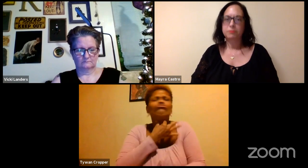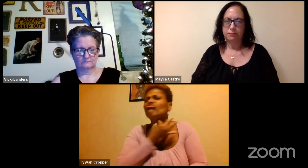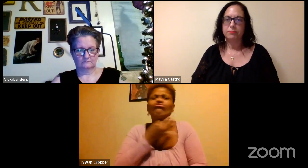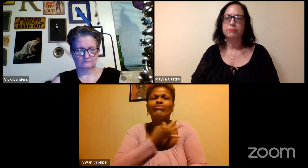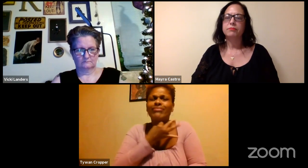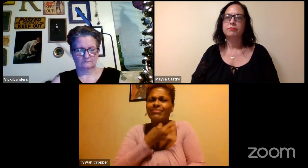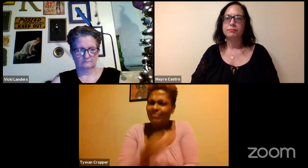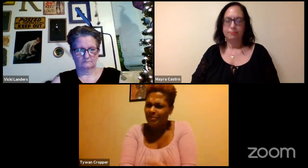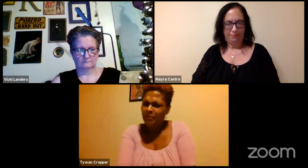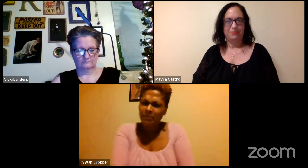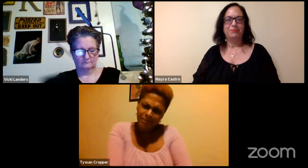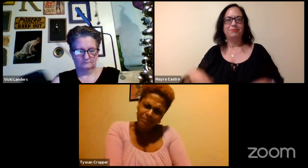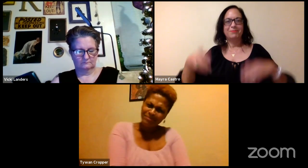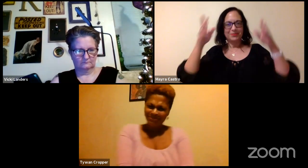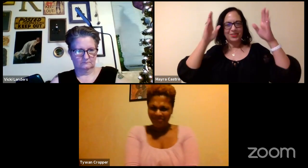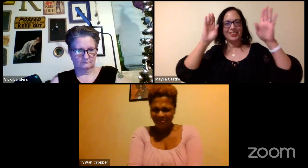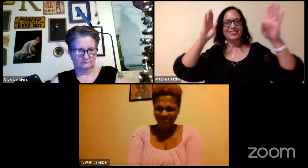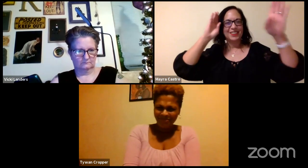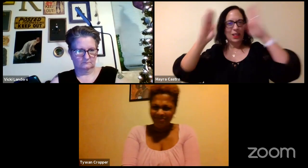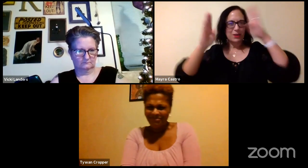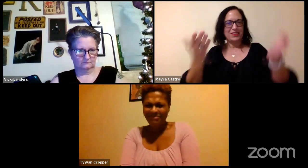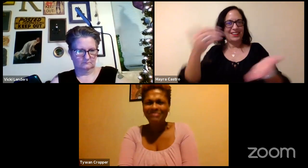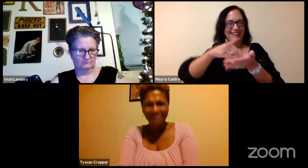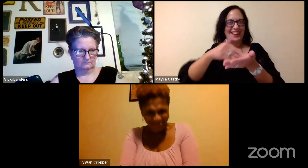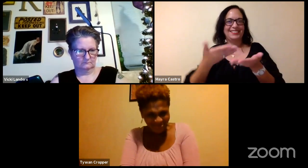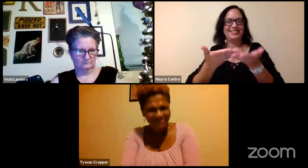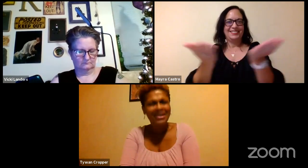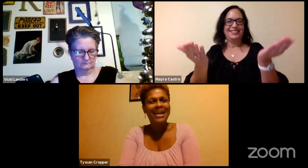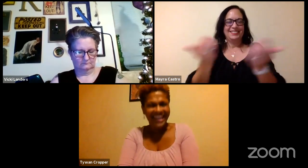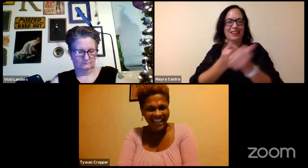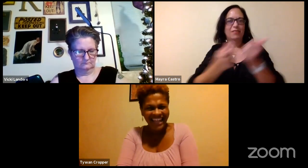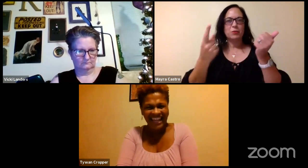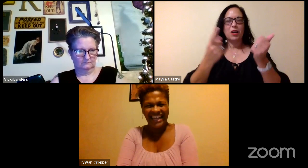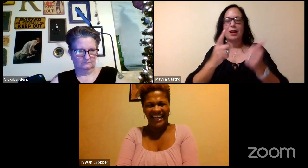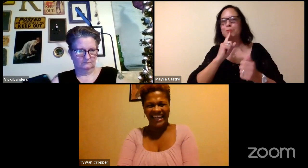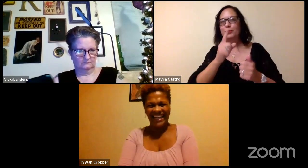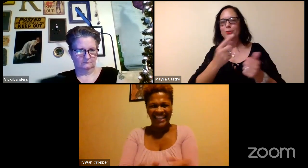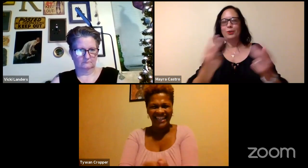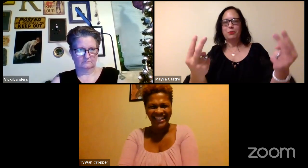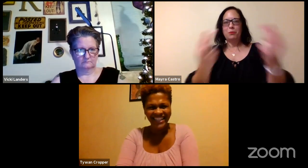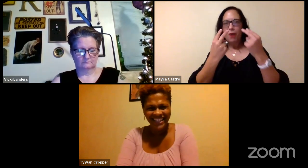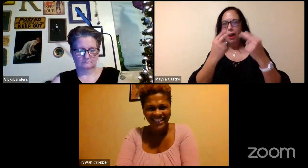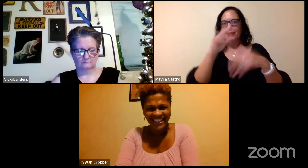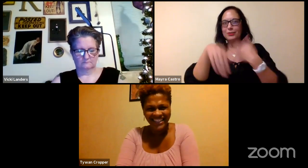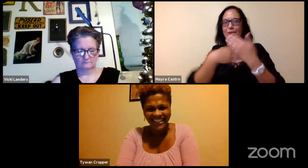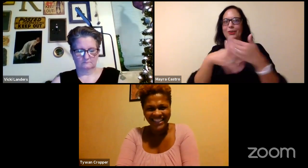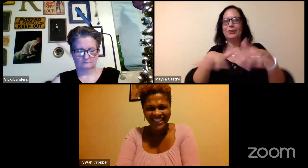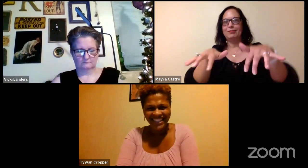want to know where you're from. I'm very curious. So hi again.